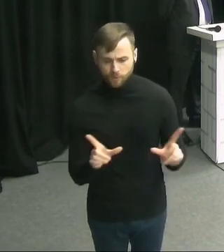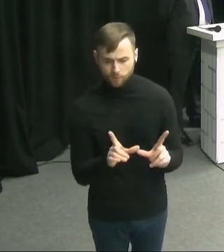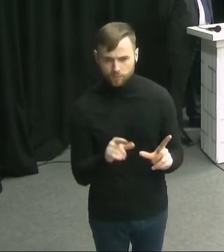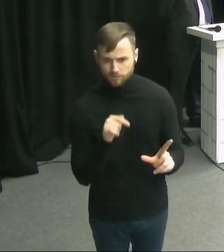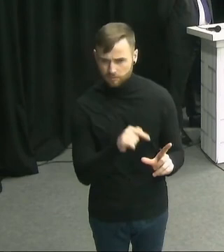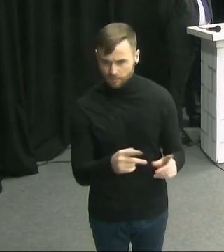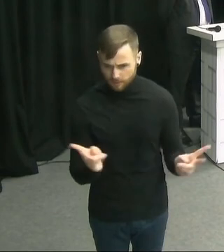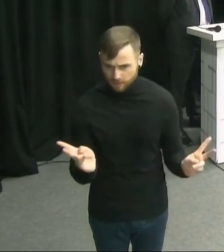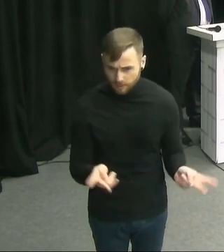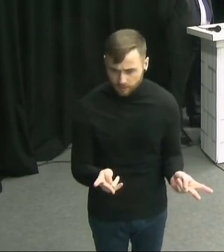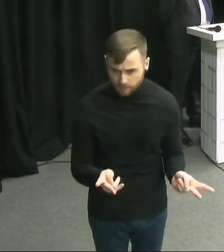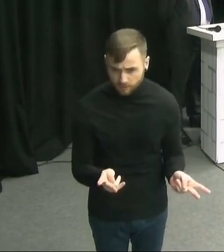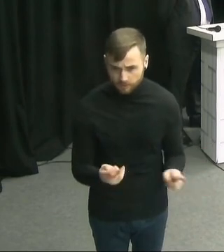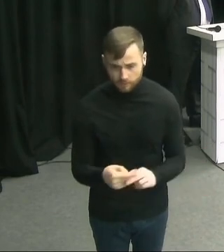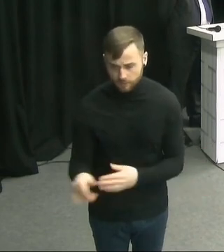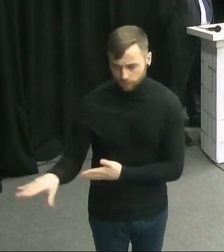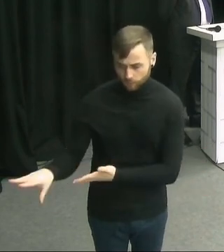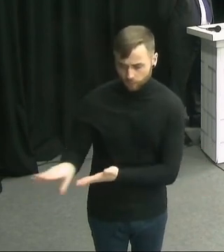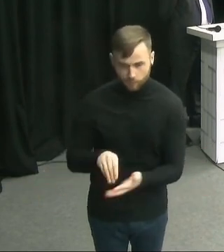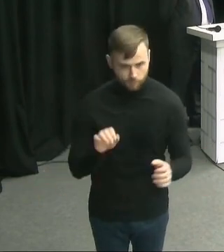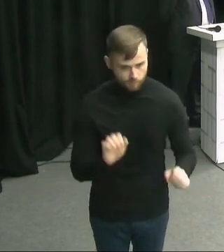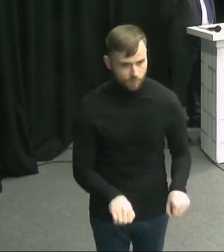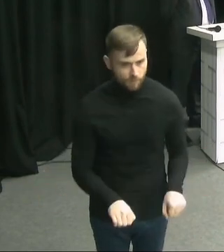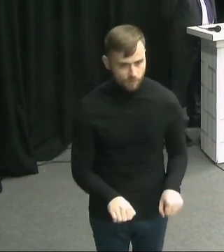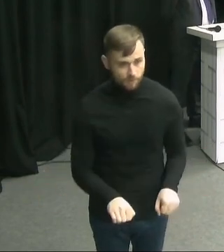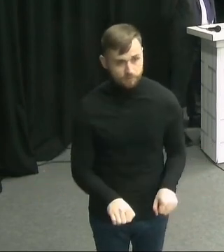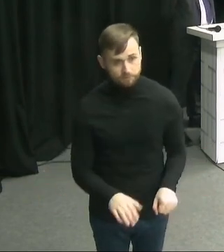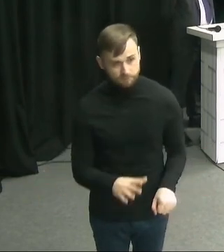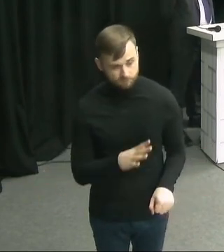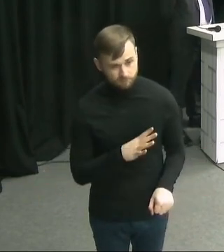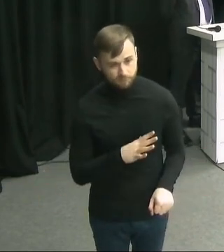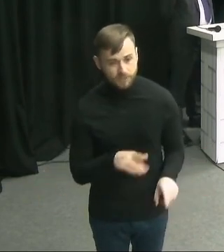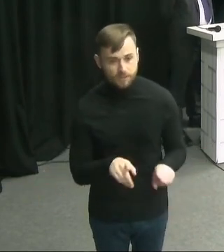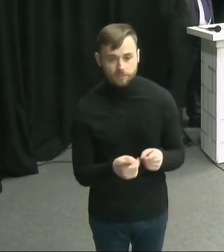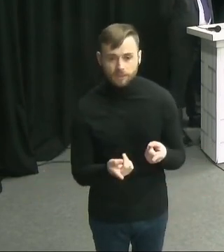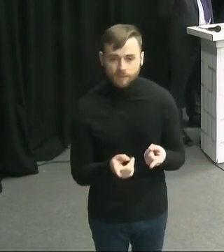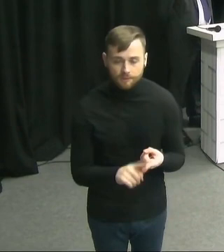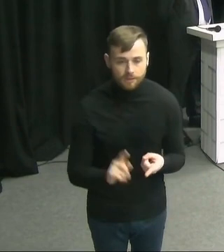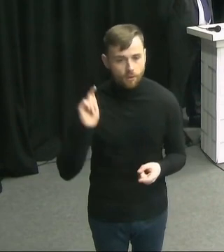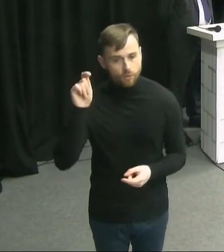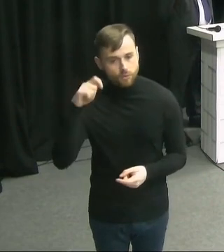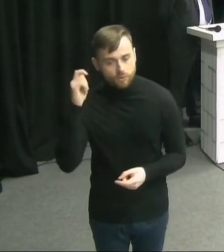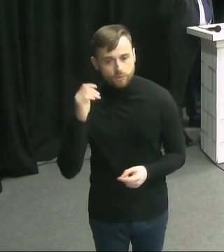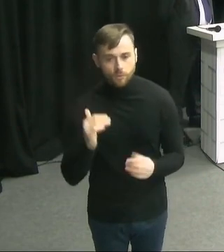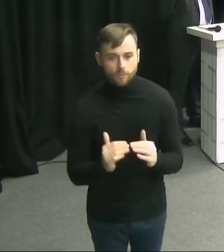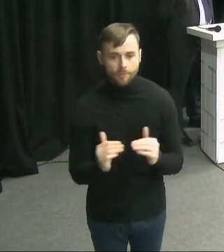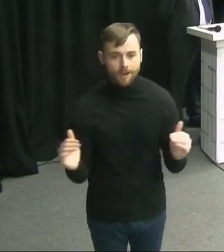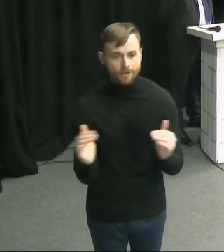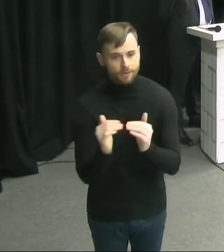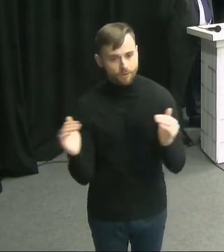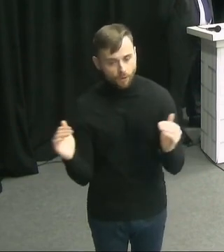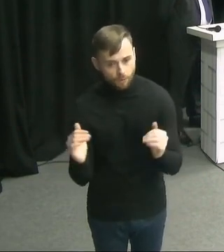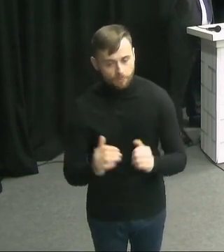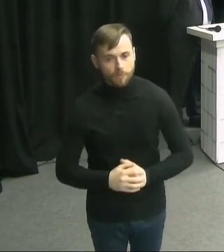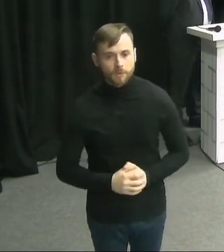problem. Another question is, do we need the tests that can be cheated in? Of course, it